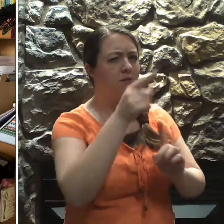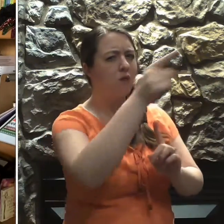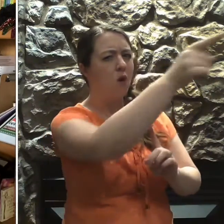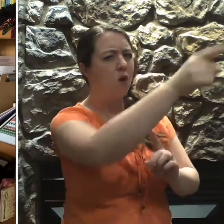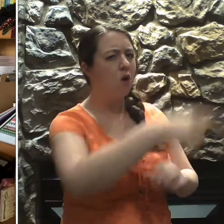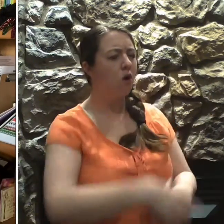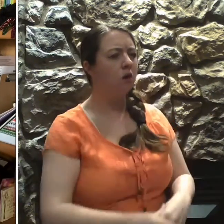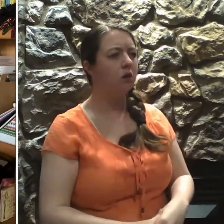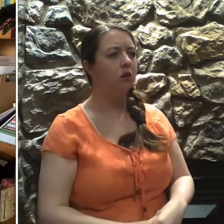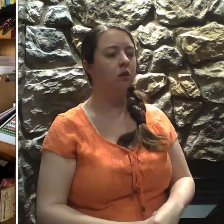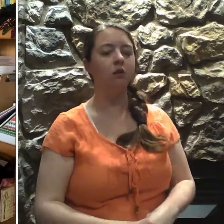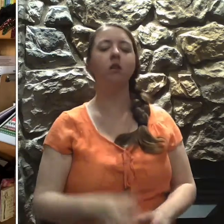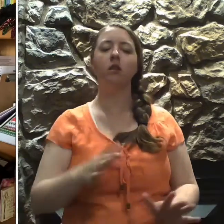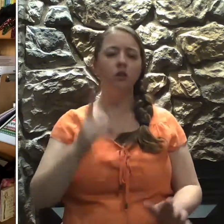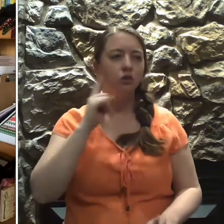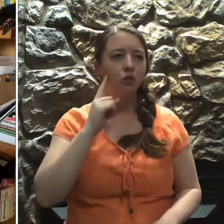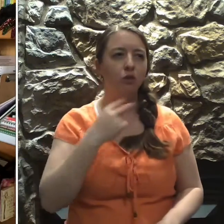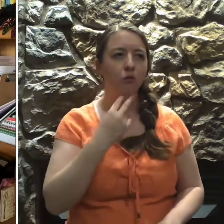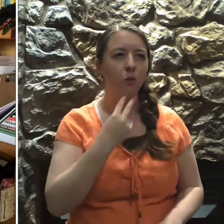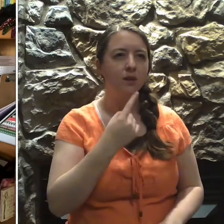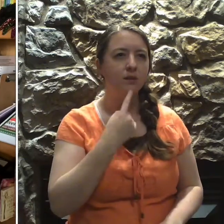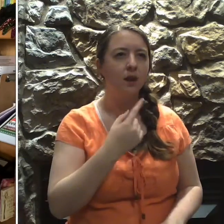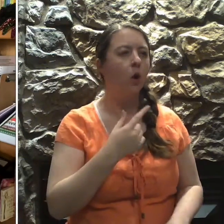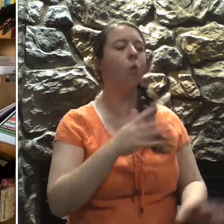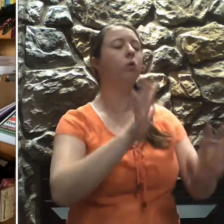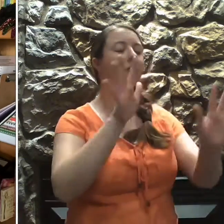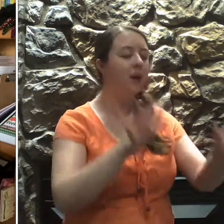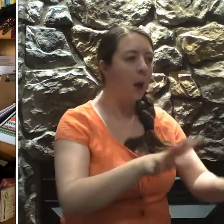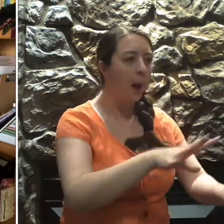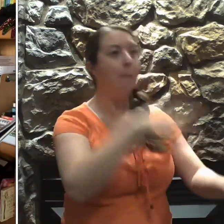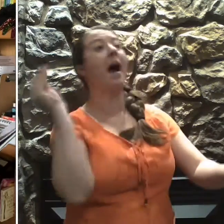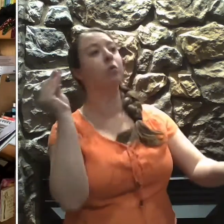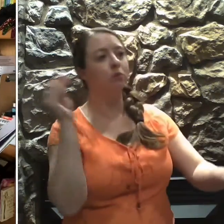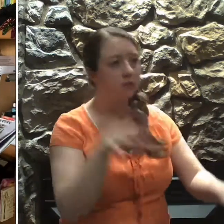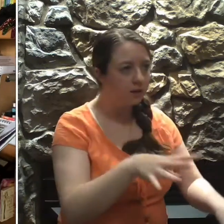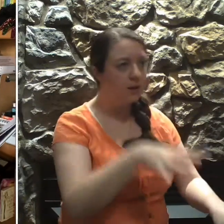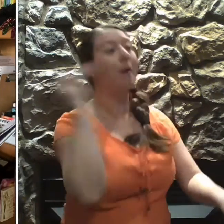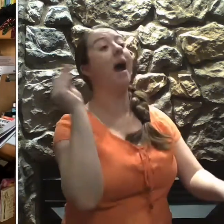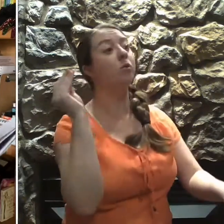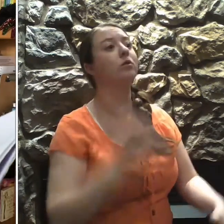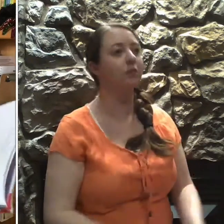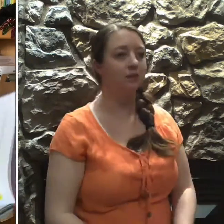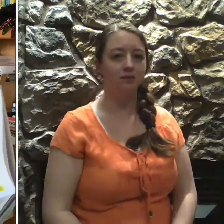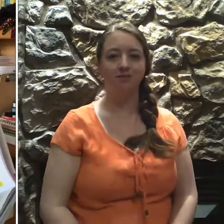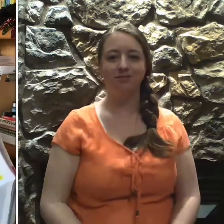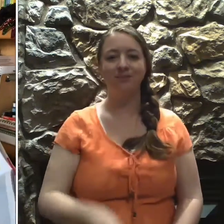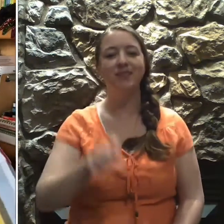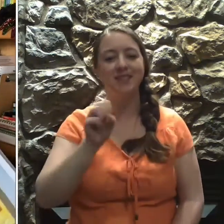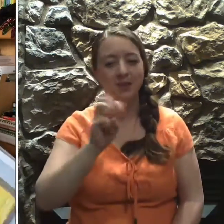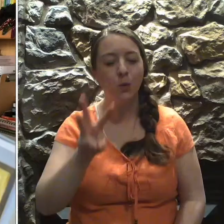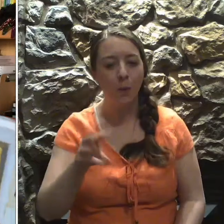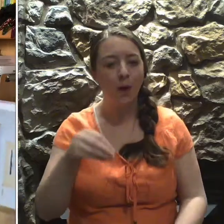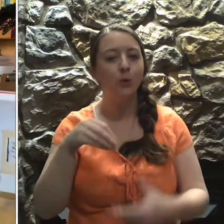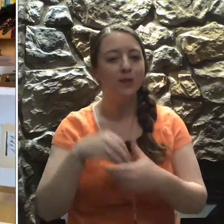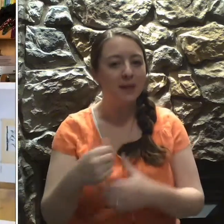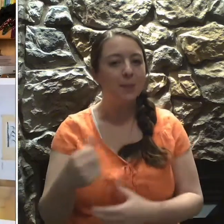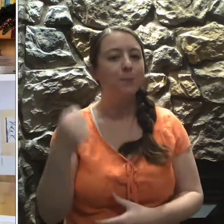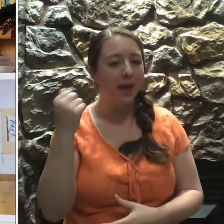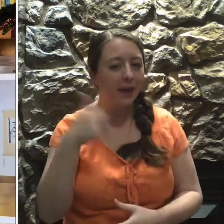heard the voice say, oh yes, come out, come out. Stillwater was in the backyard.